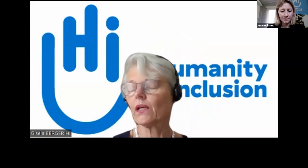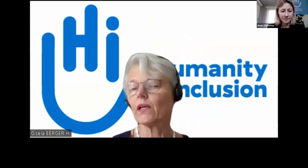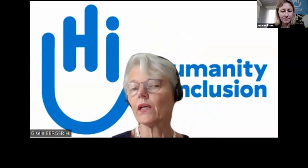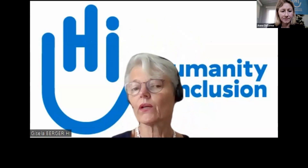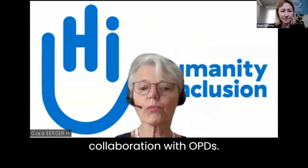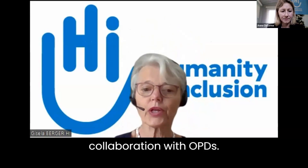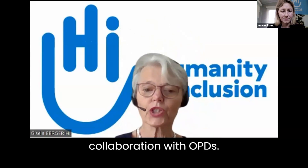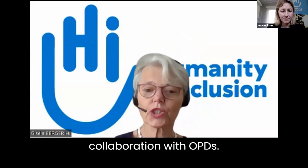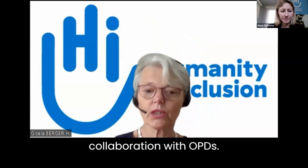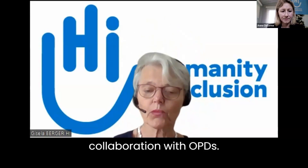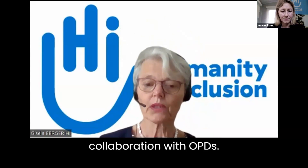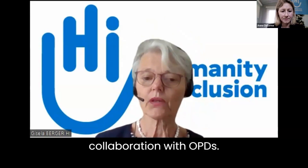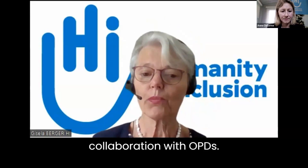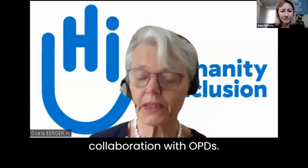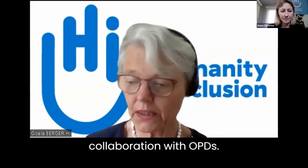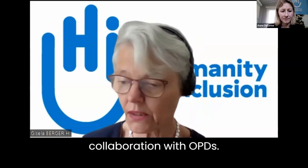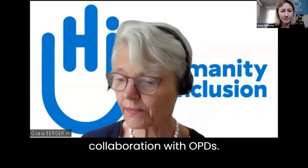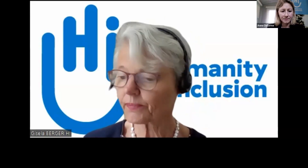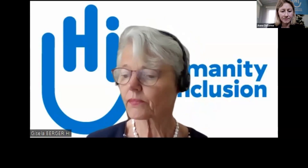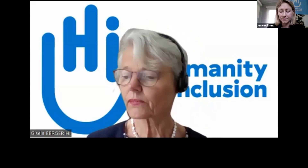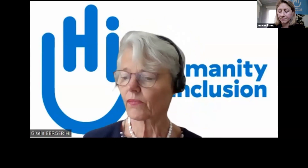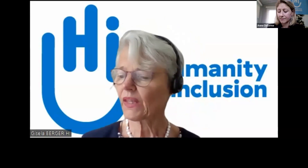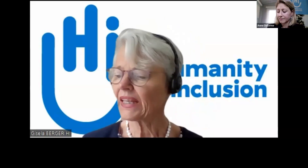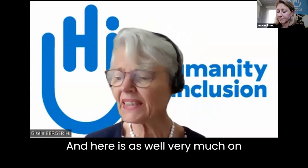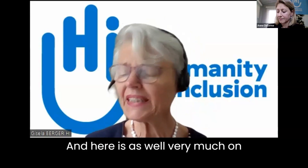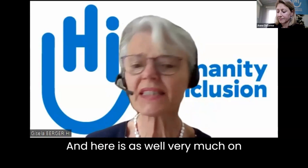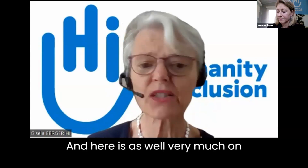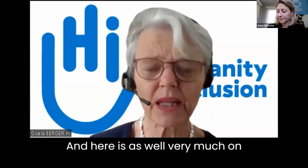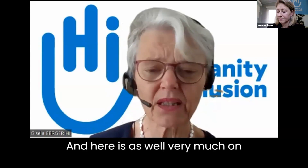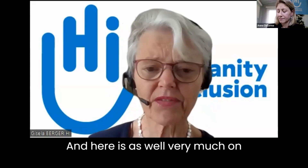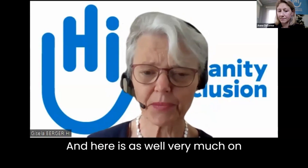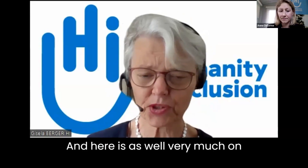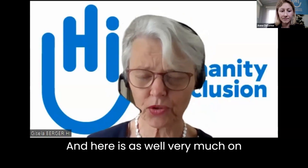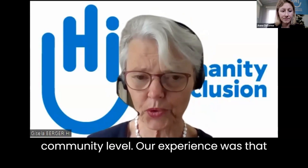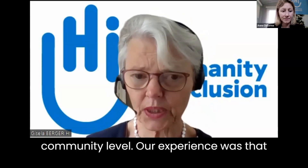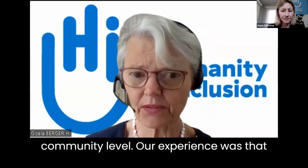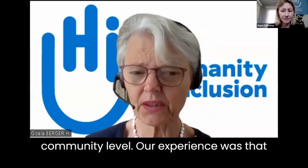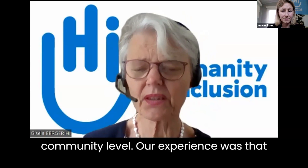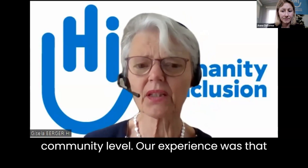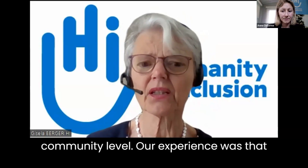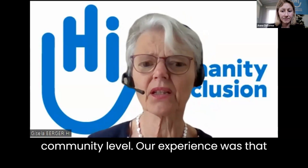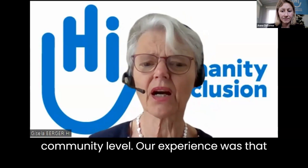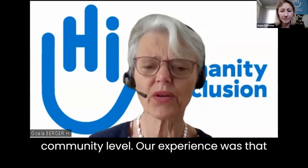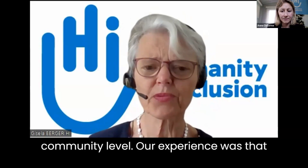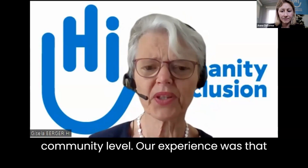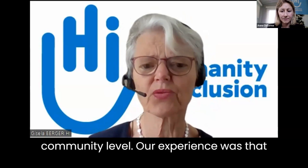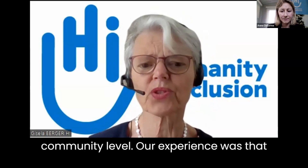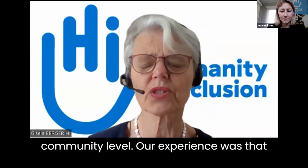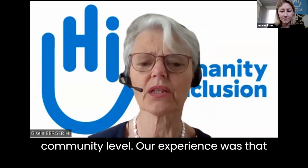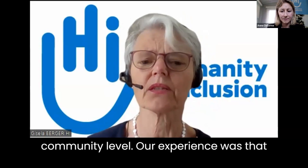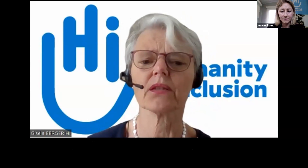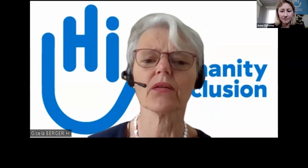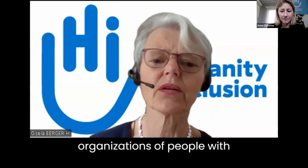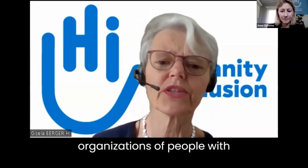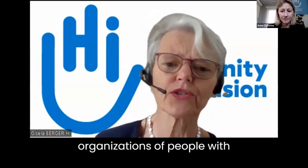Second, collaboration with OPDs. And here it's as well very much on community level. Our experience